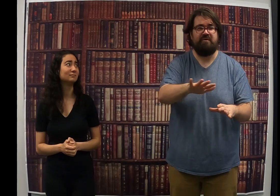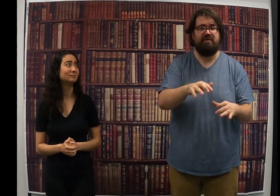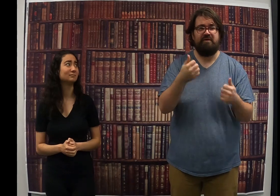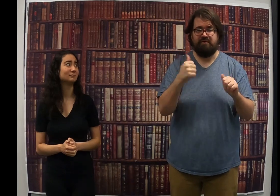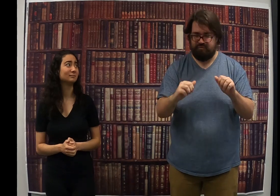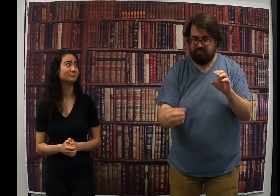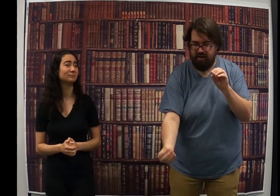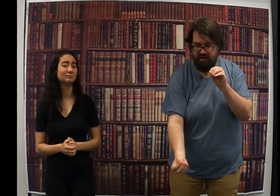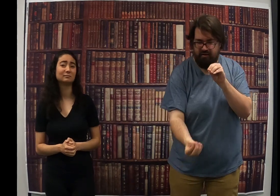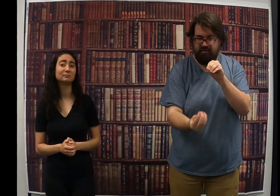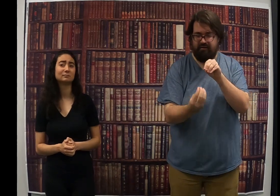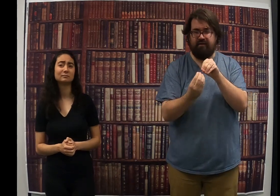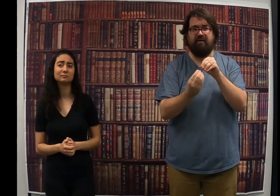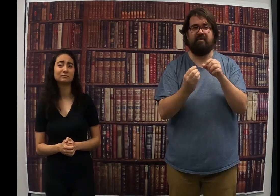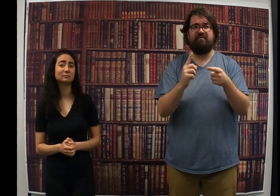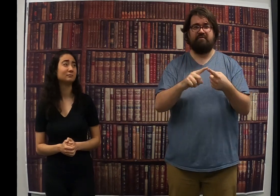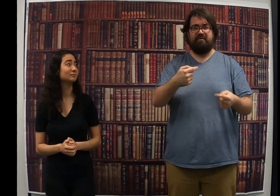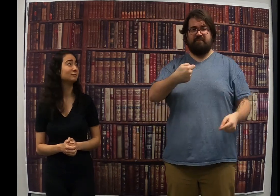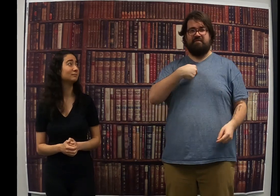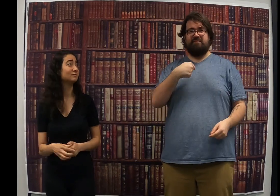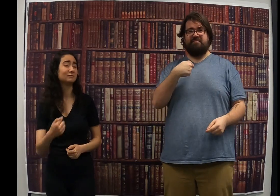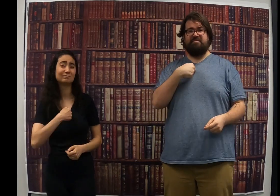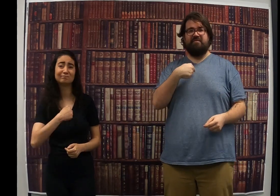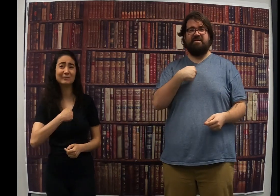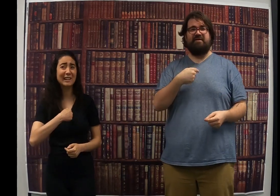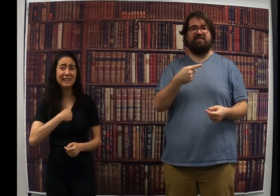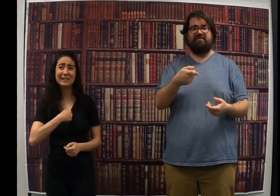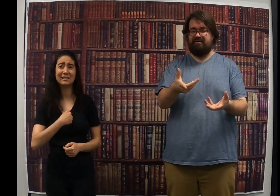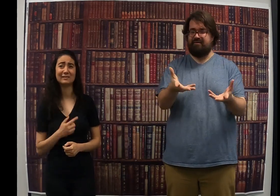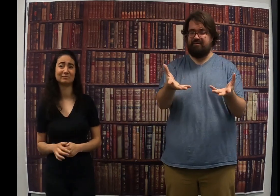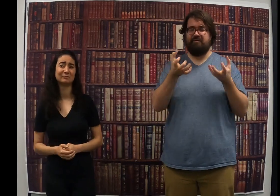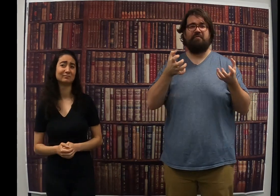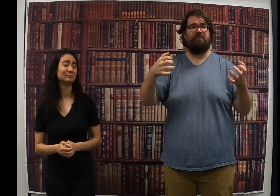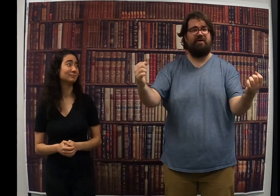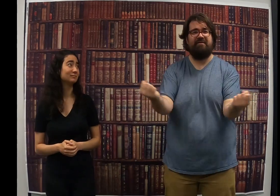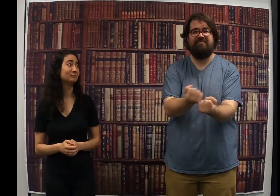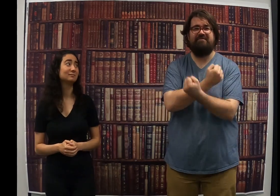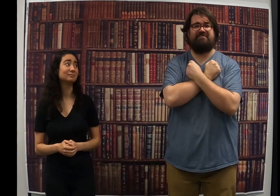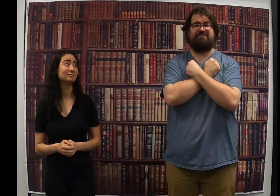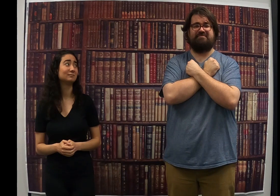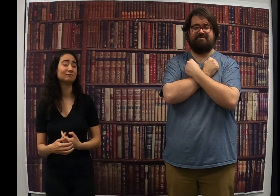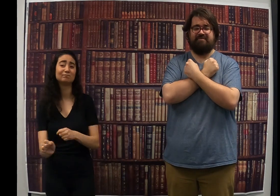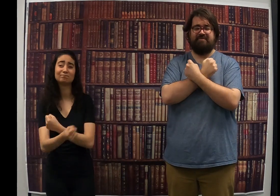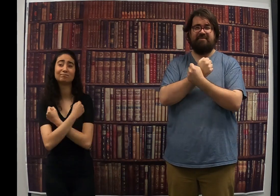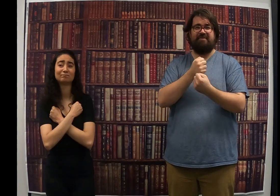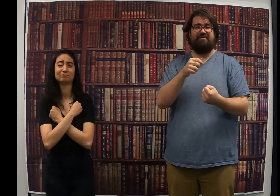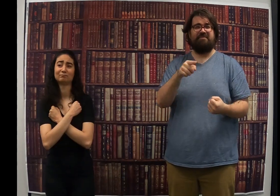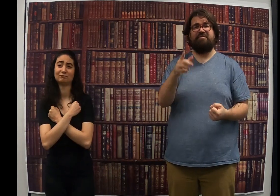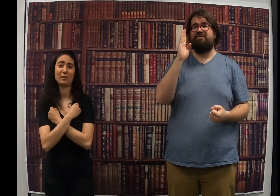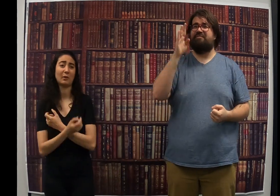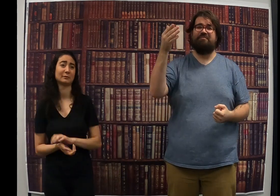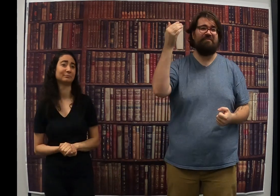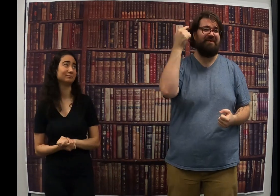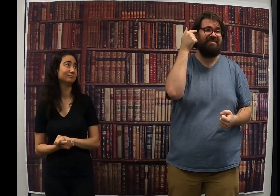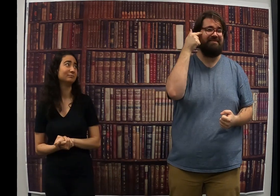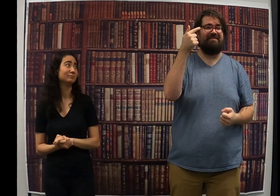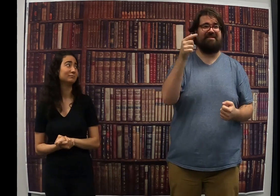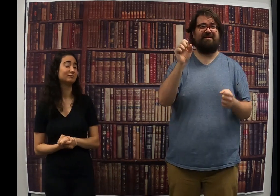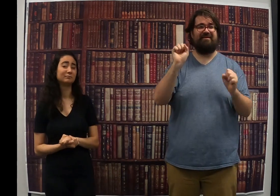clear liquid, he tries to raise his lips to me. He desires to be held. You